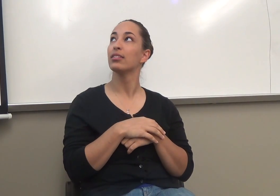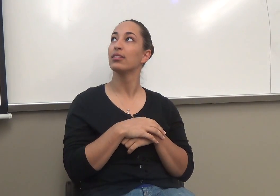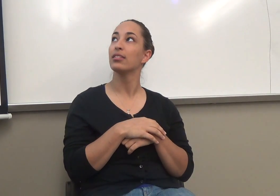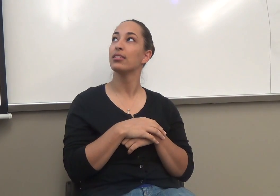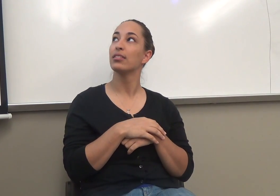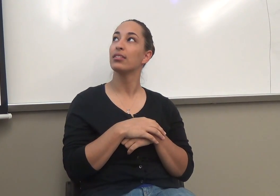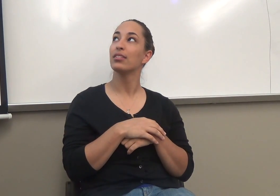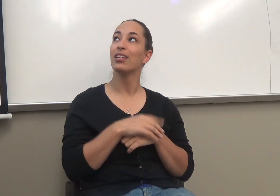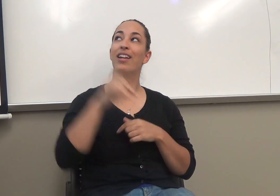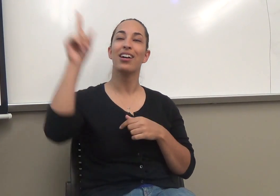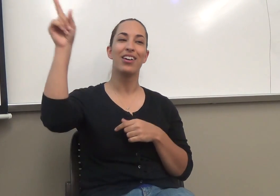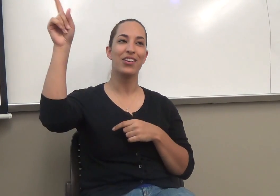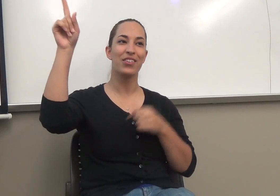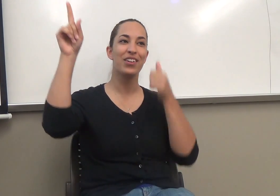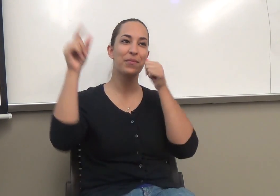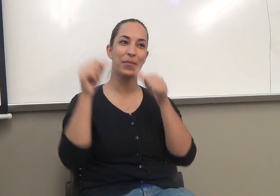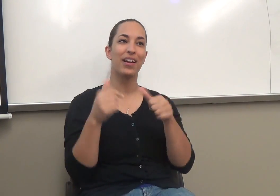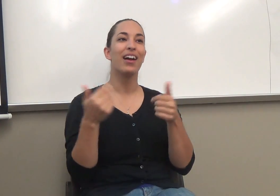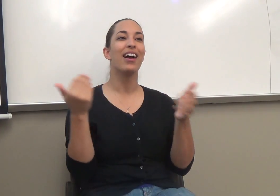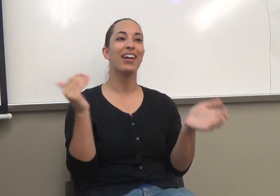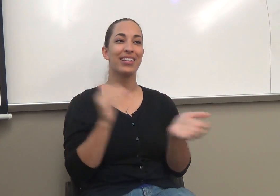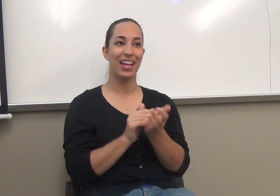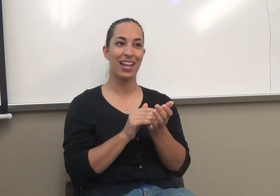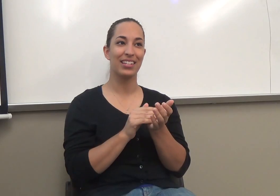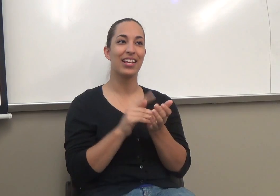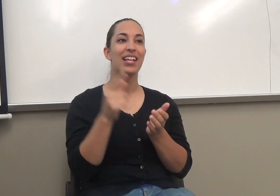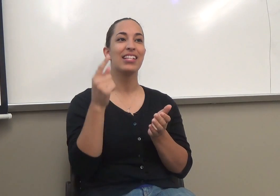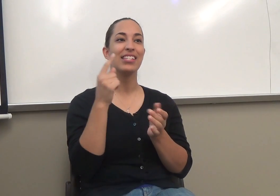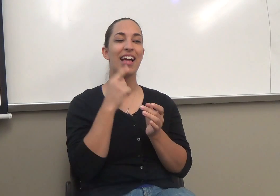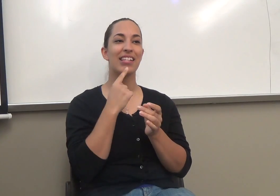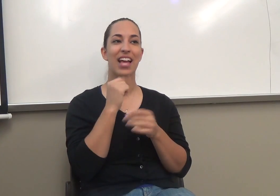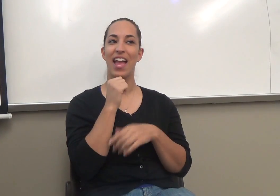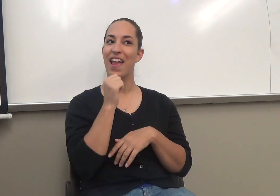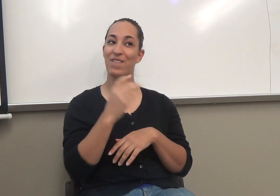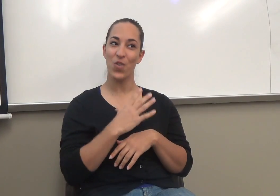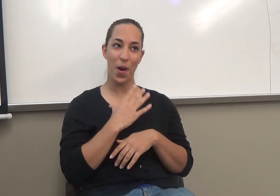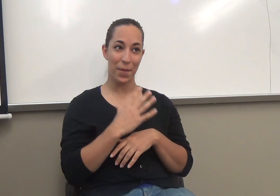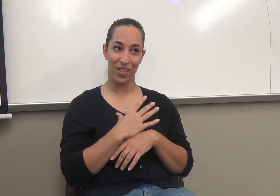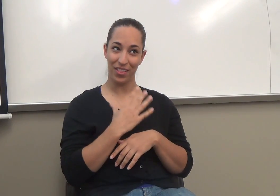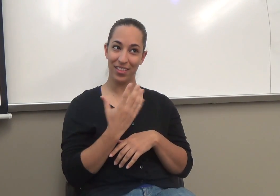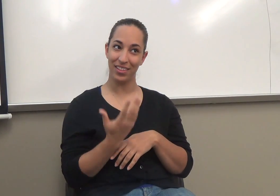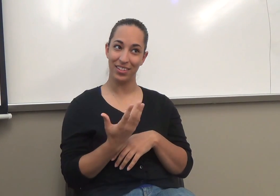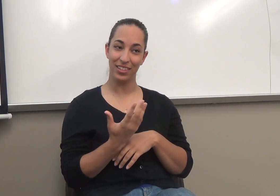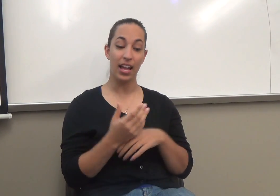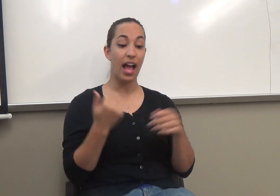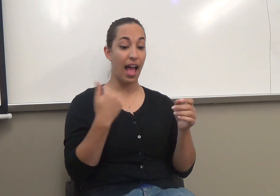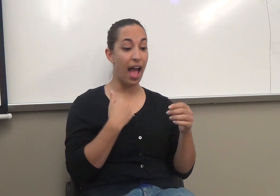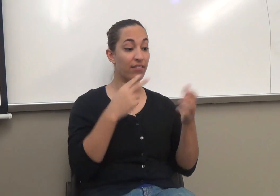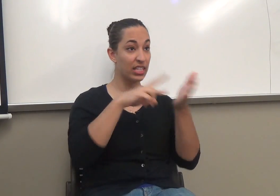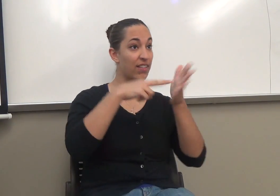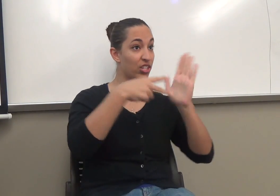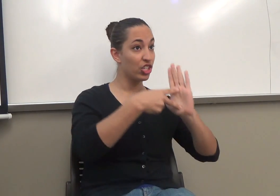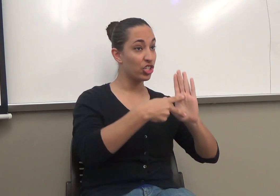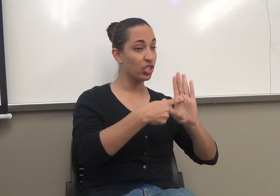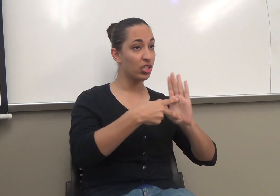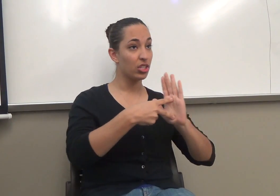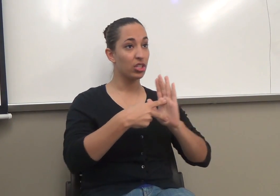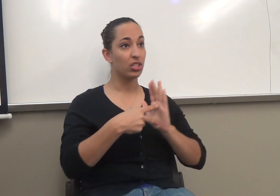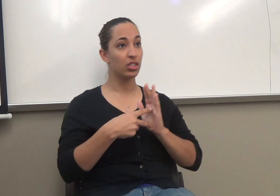thing is the common definition, but this is informal. There's a whole bunch of words, there's